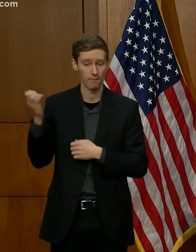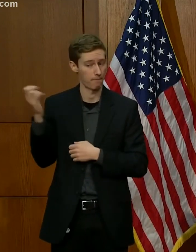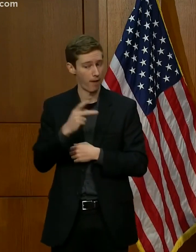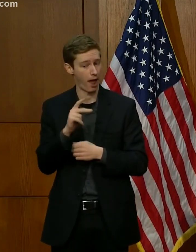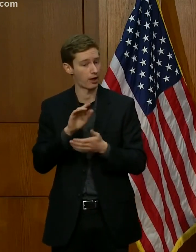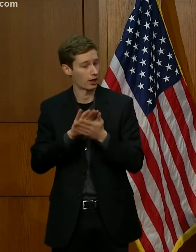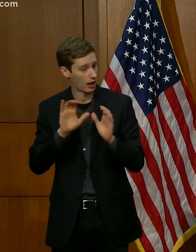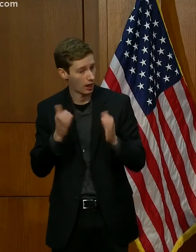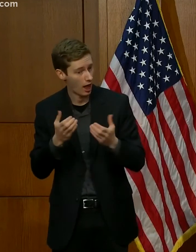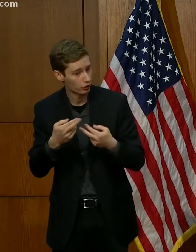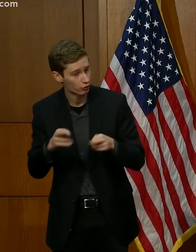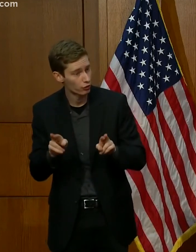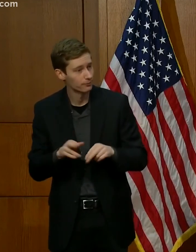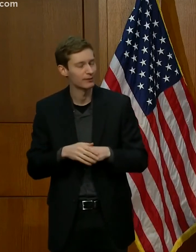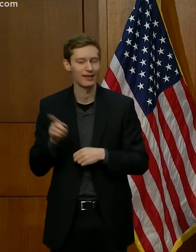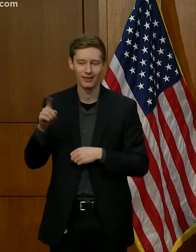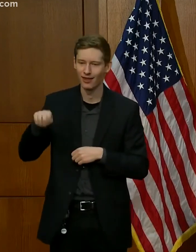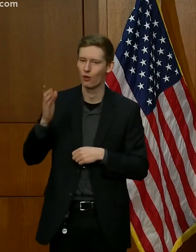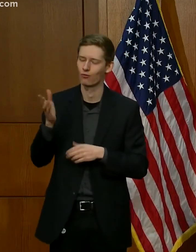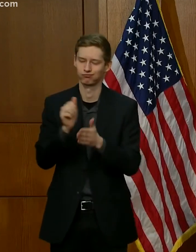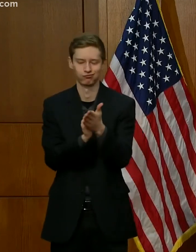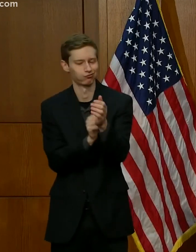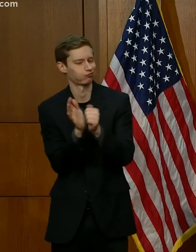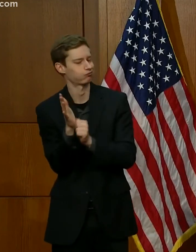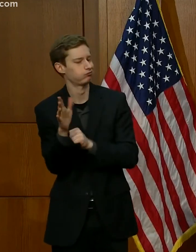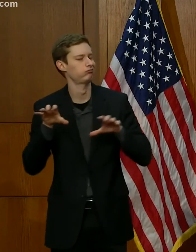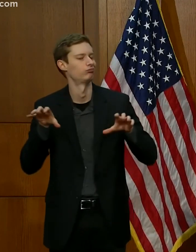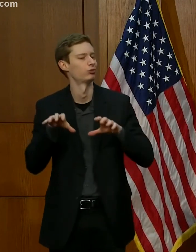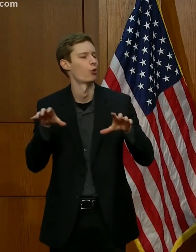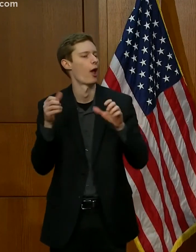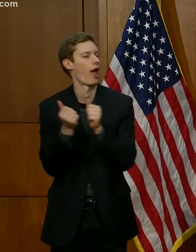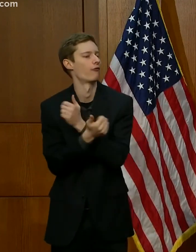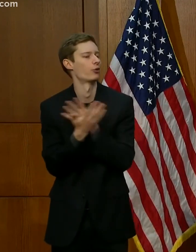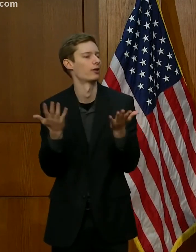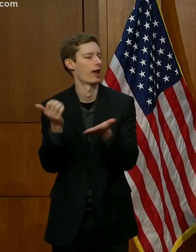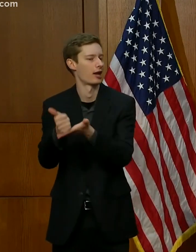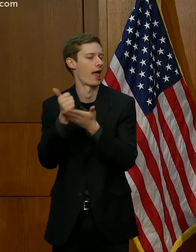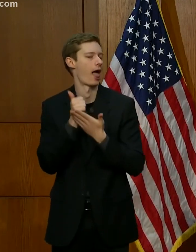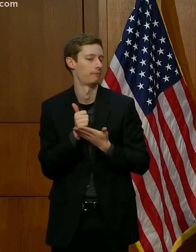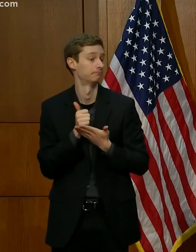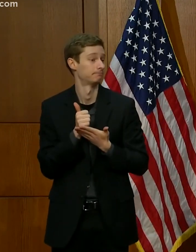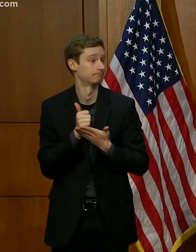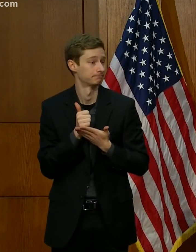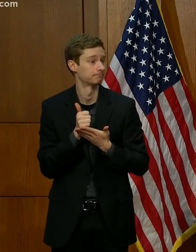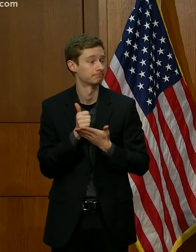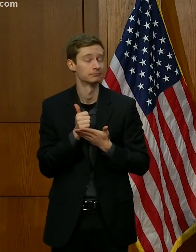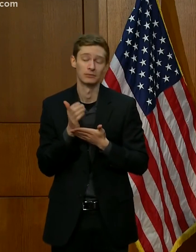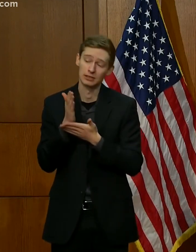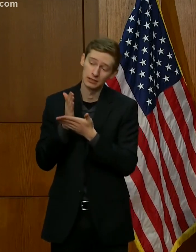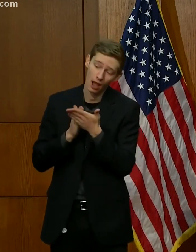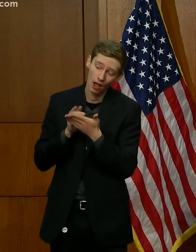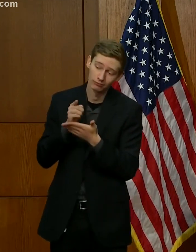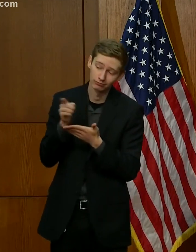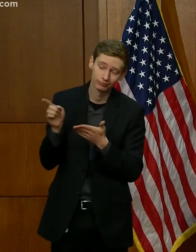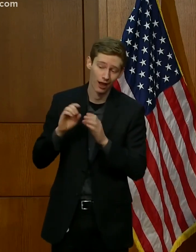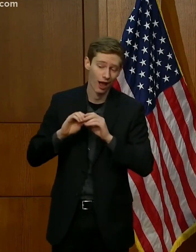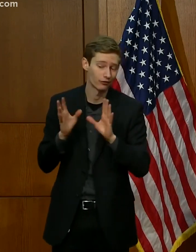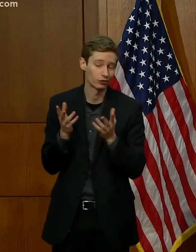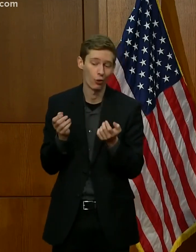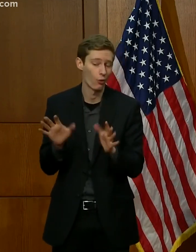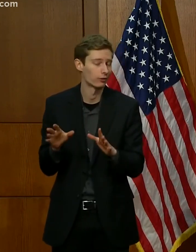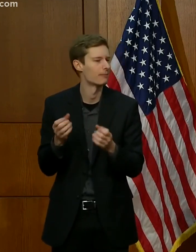need to catch up, and we're going to do everything that we can to help that system along. There will be some that obviously don't want to. A lot of people take